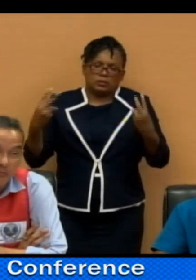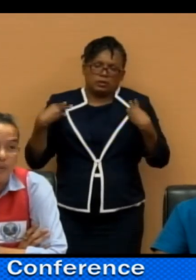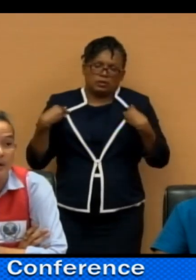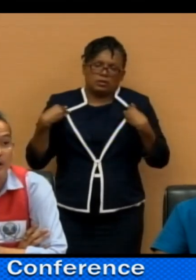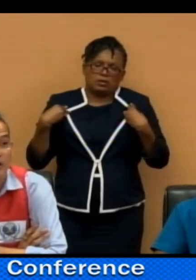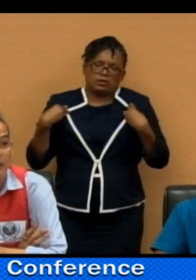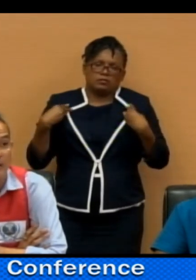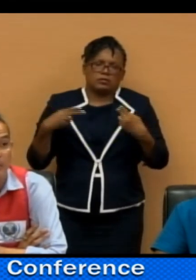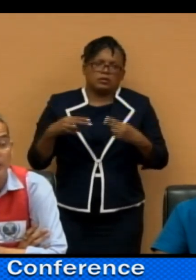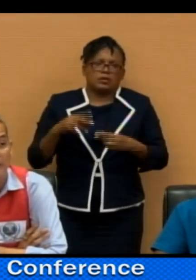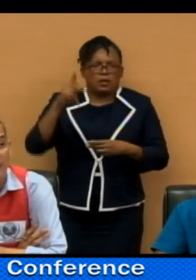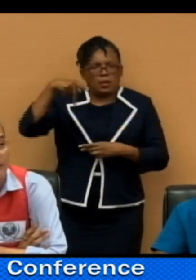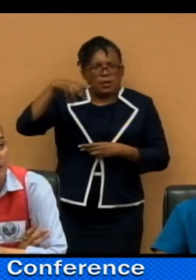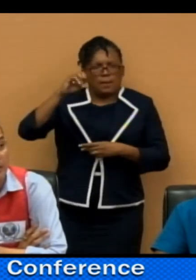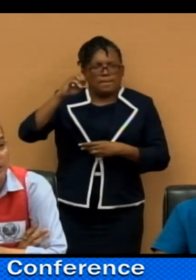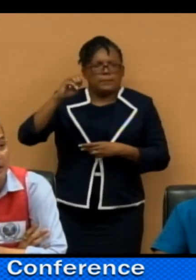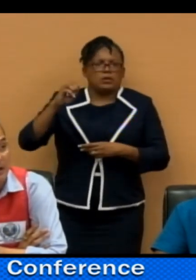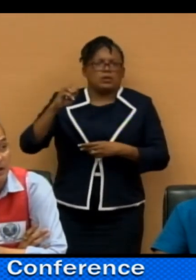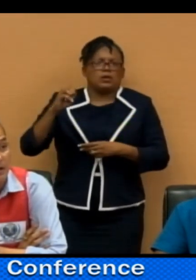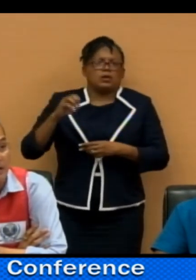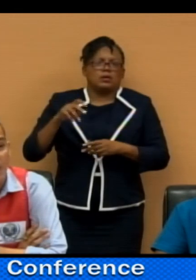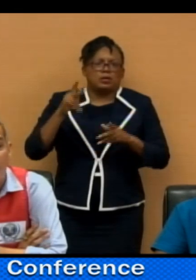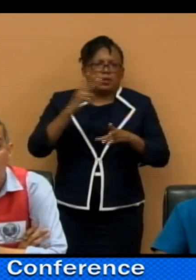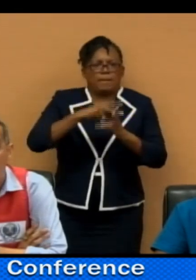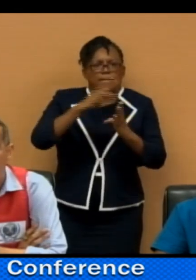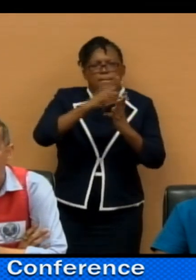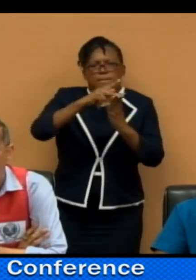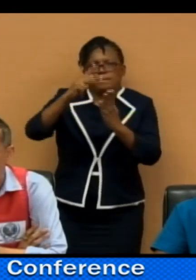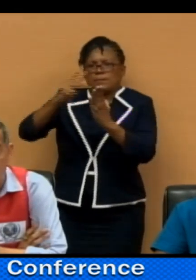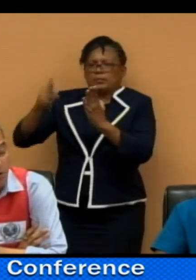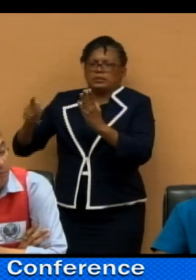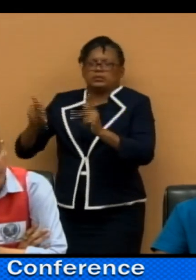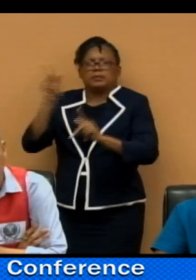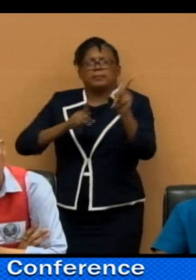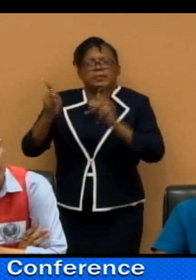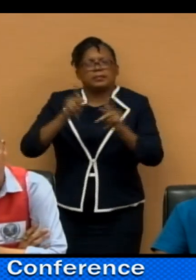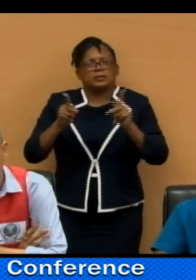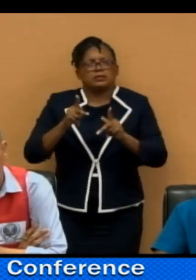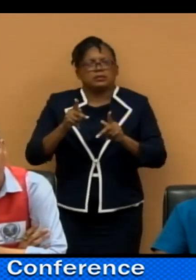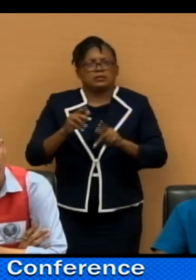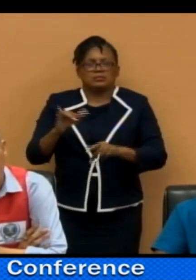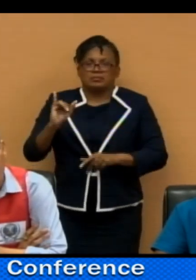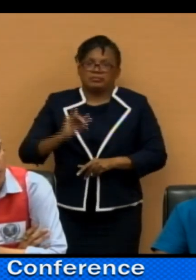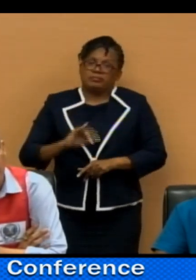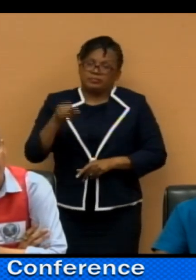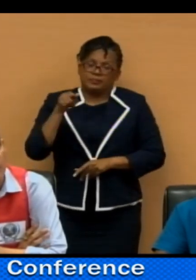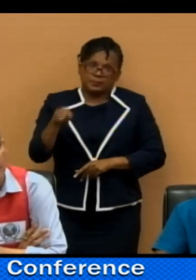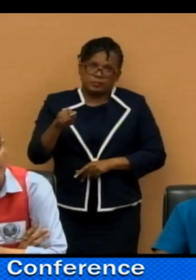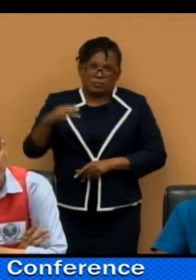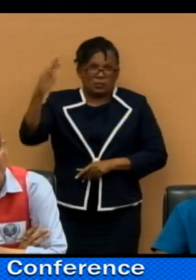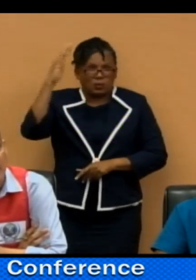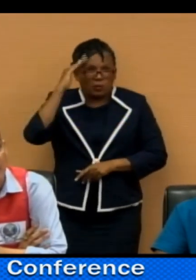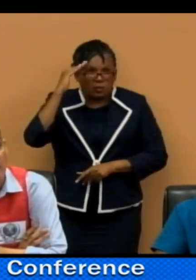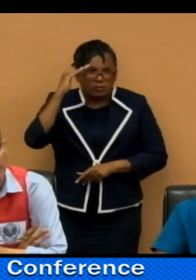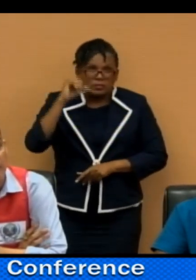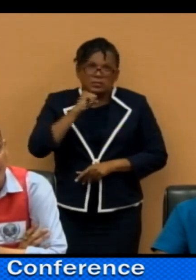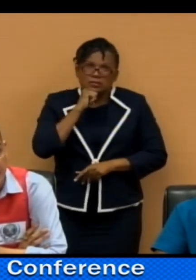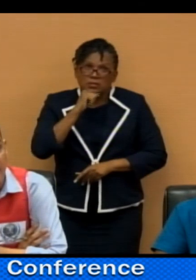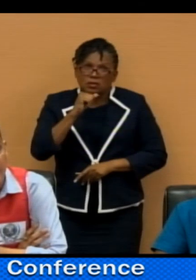per population than most of the other first world nations. I do hope that we don't need to use all of those